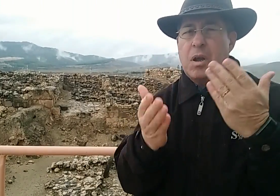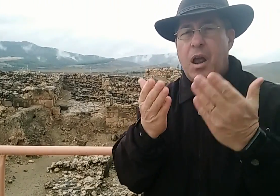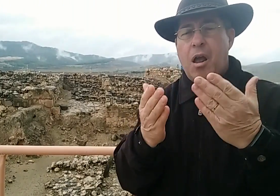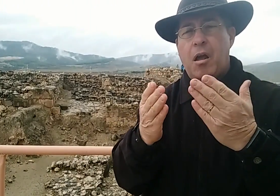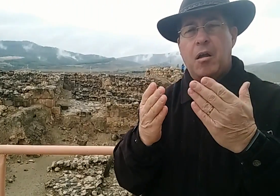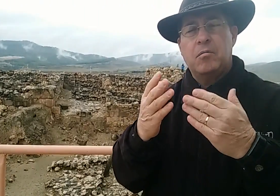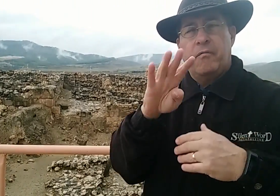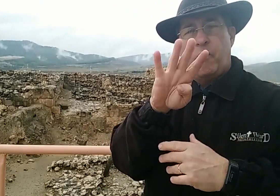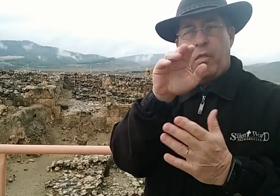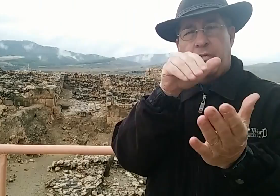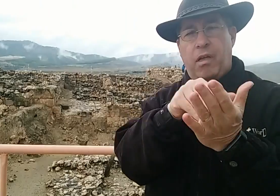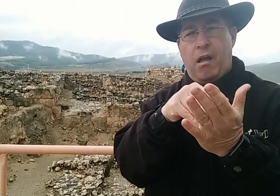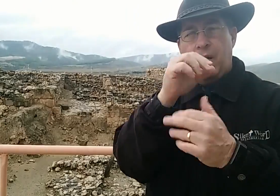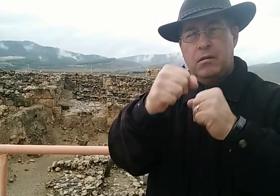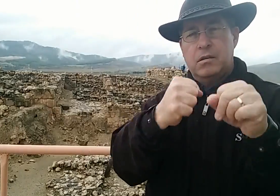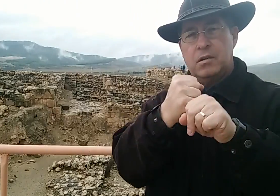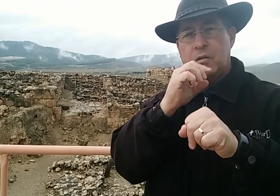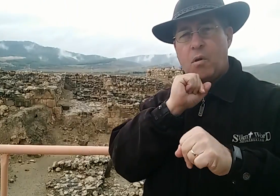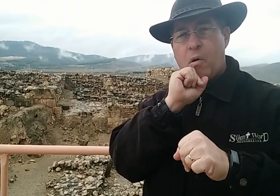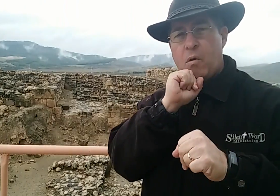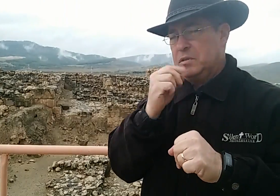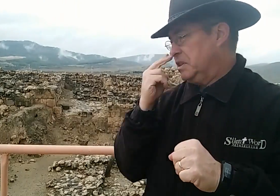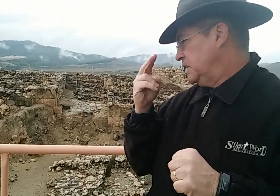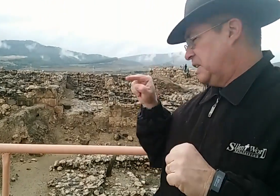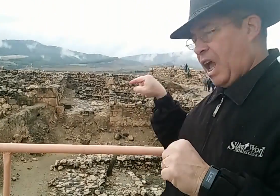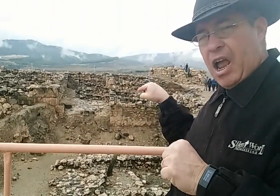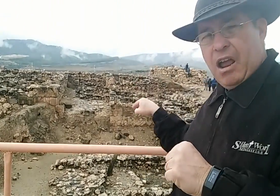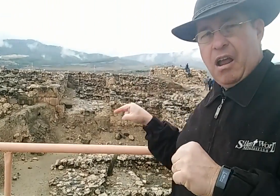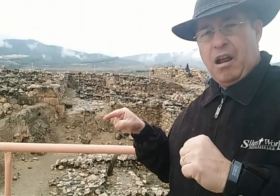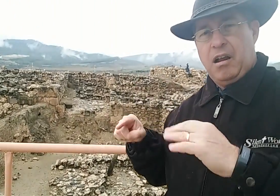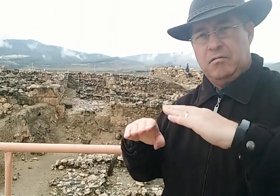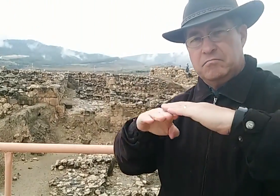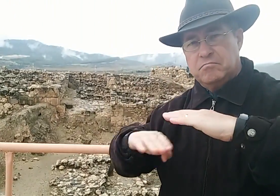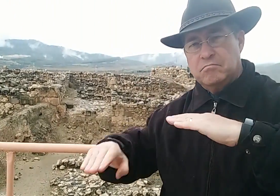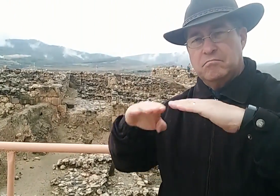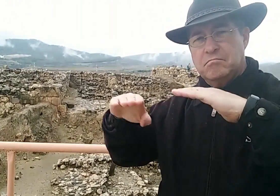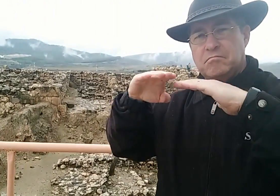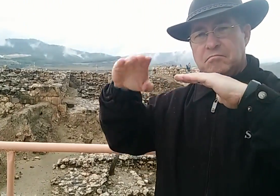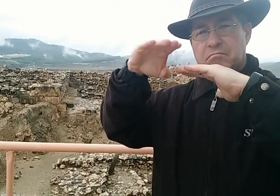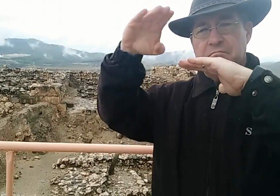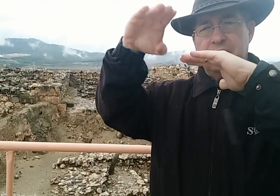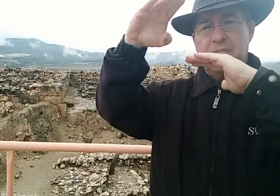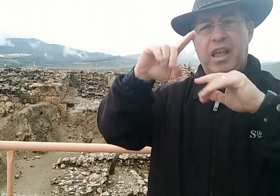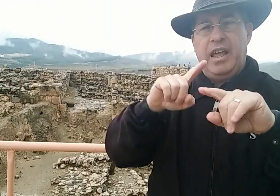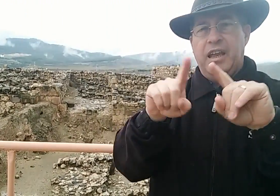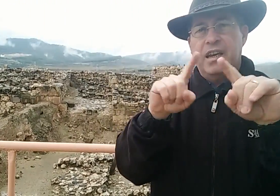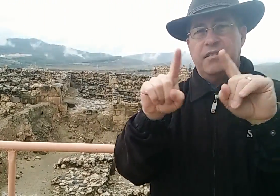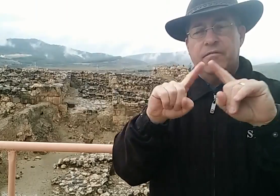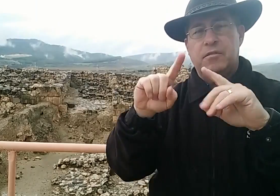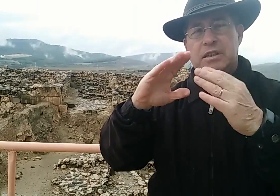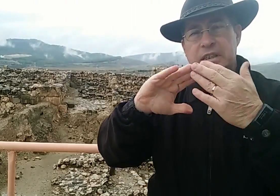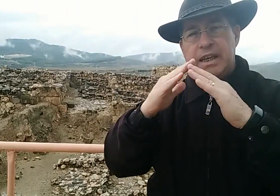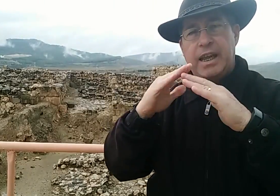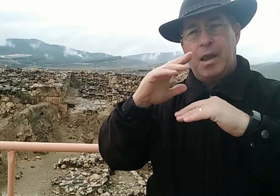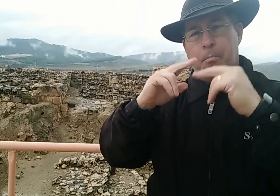It's an ancient city, about 4,000 years old. You see these ruins? There are levels upon levels upon levels